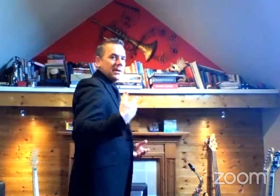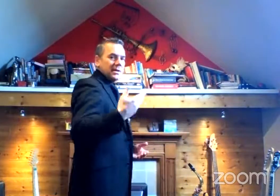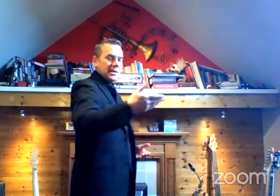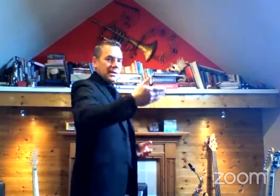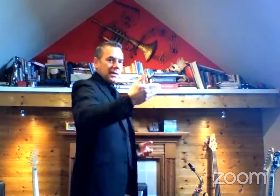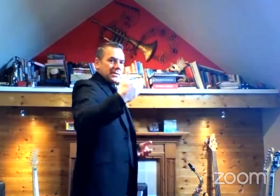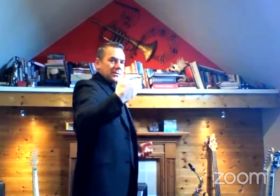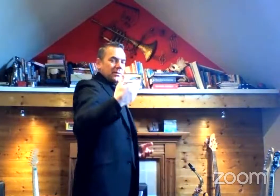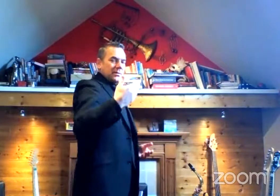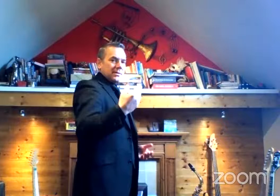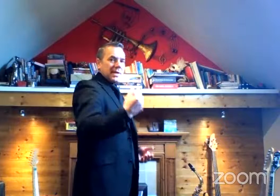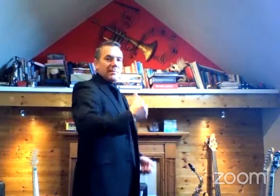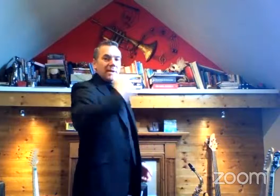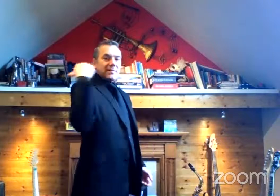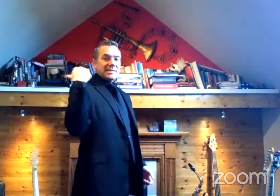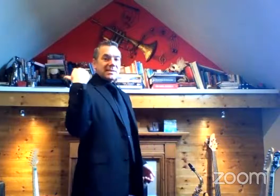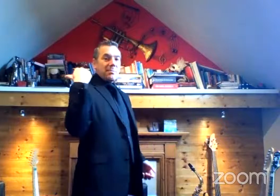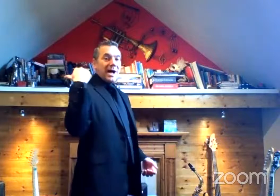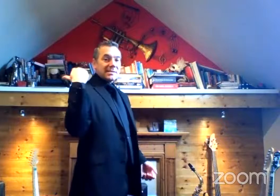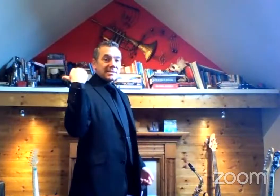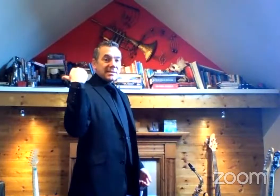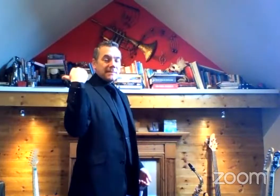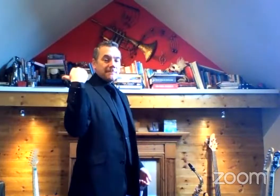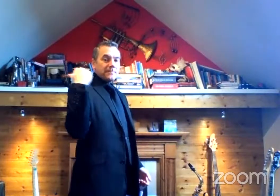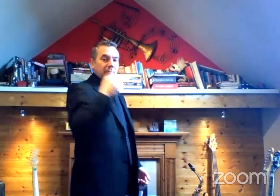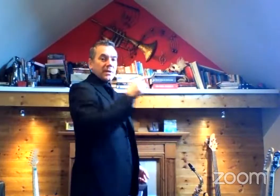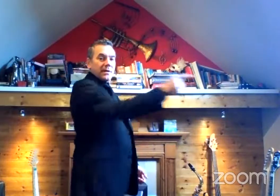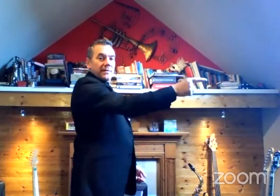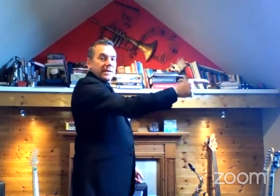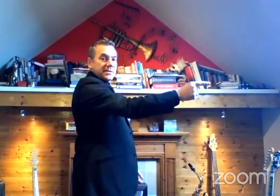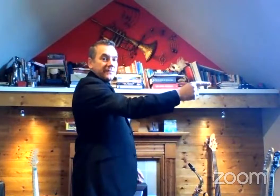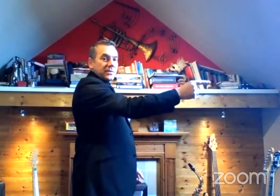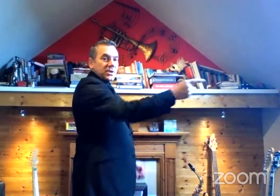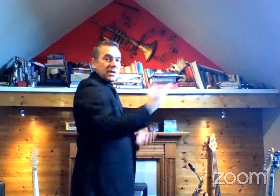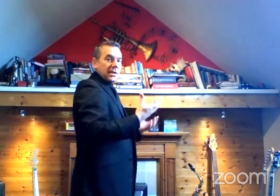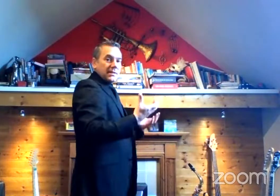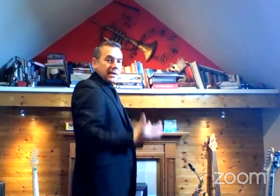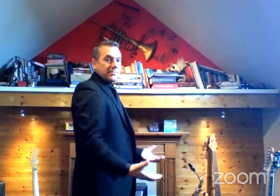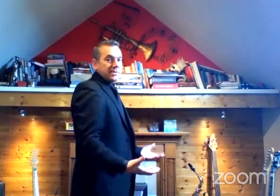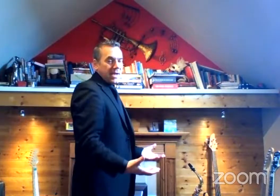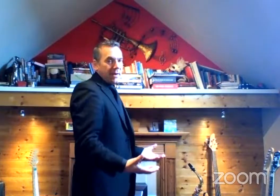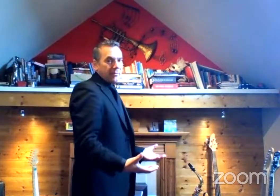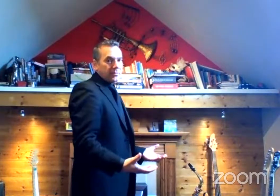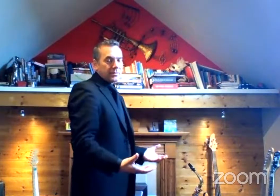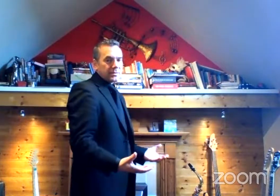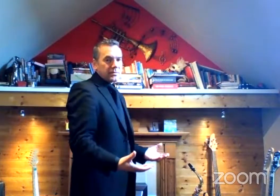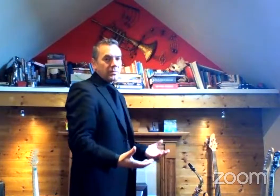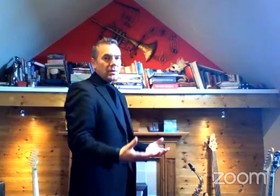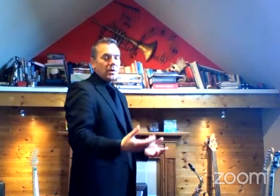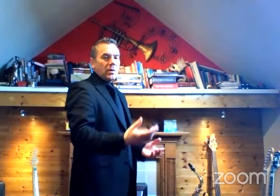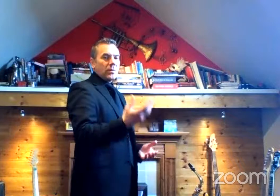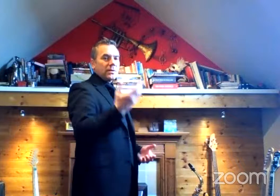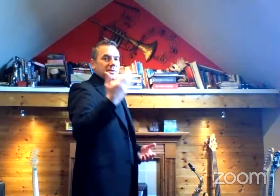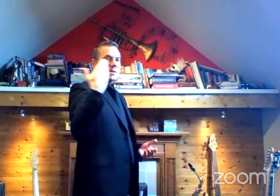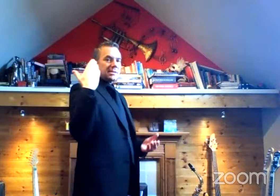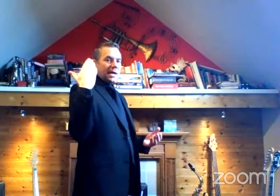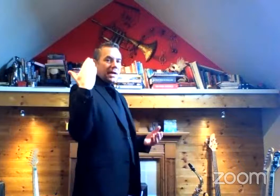way. So the timeline, that's the past, and there's the future, and here is now. So we're going to say